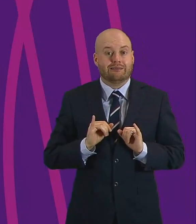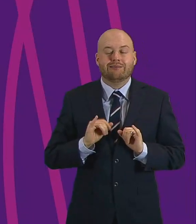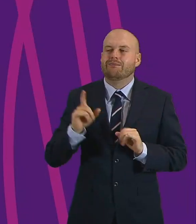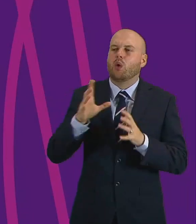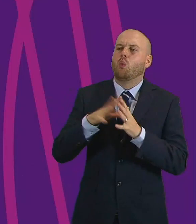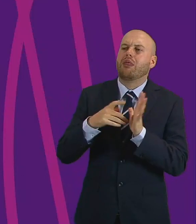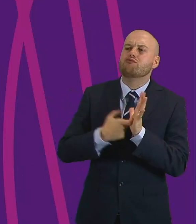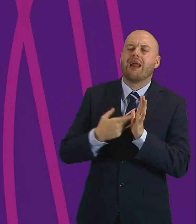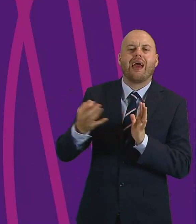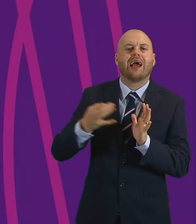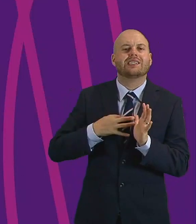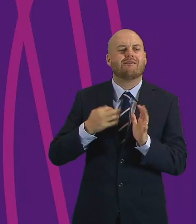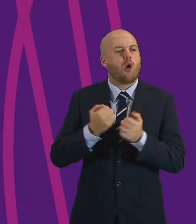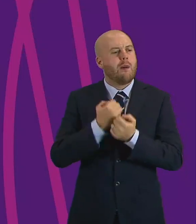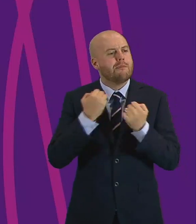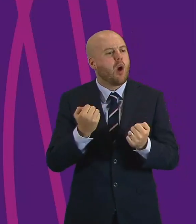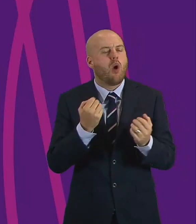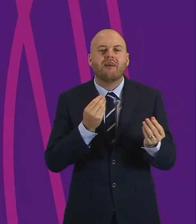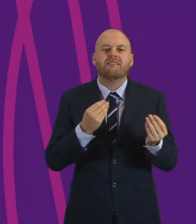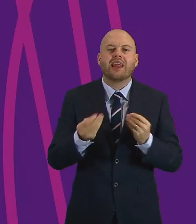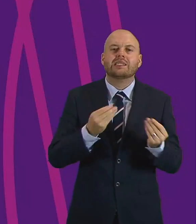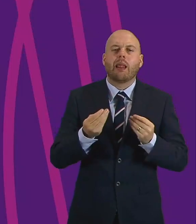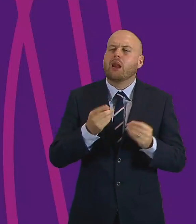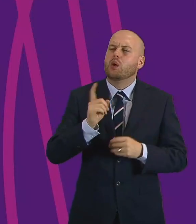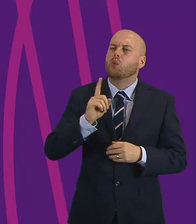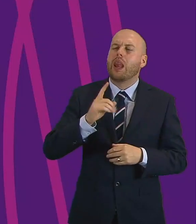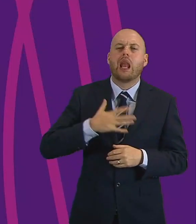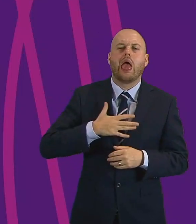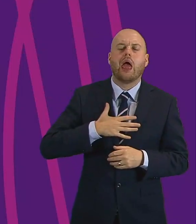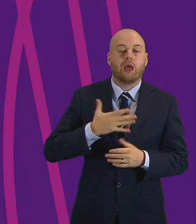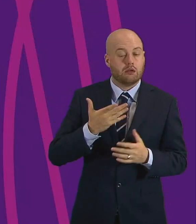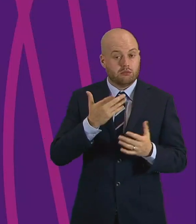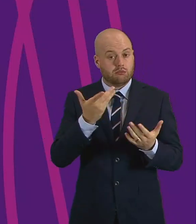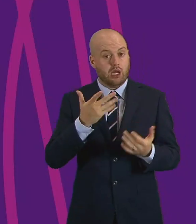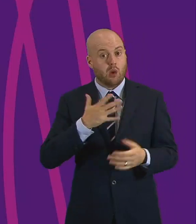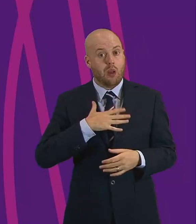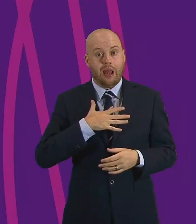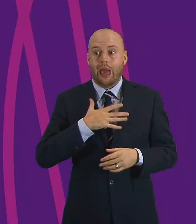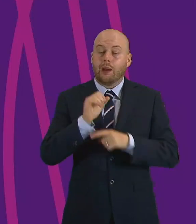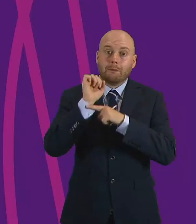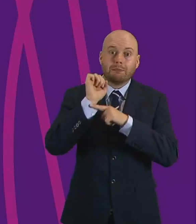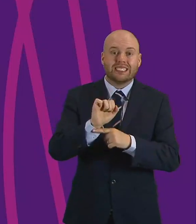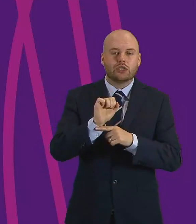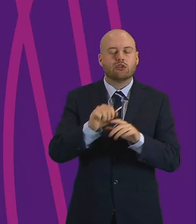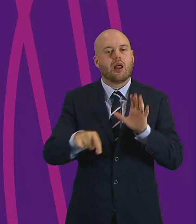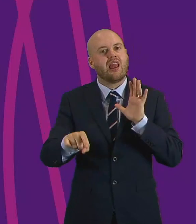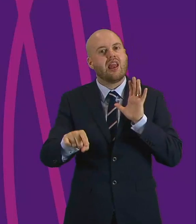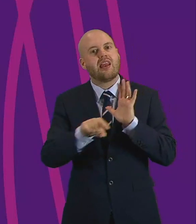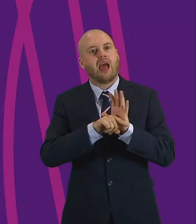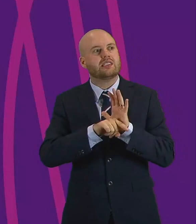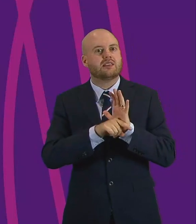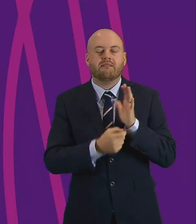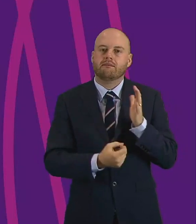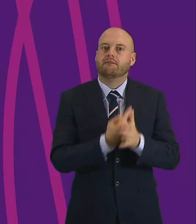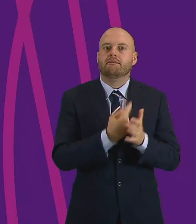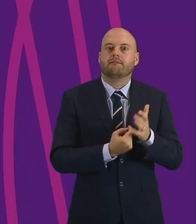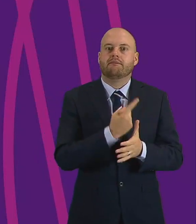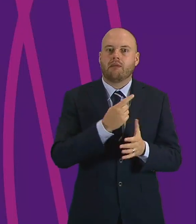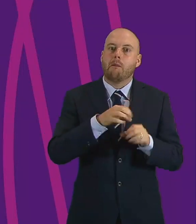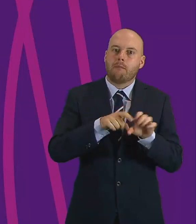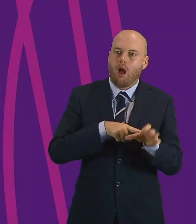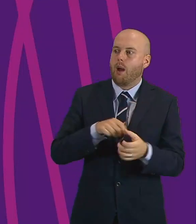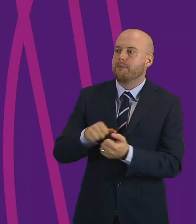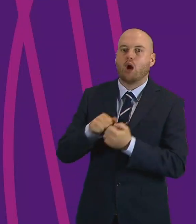powers and flexibilities we are seeking, and some of those include protection against negative consequentials. It also